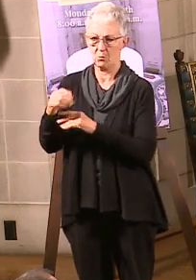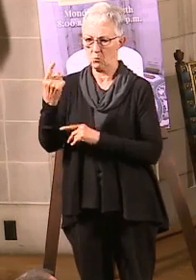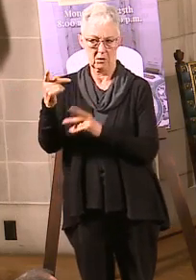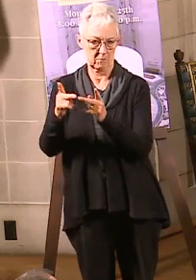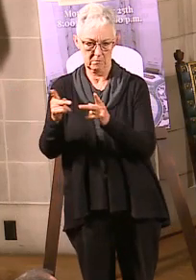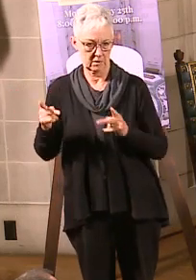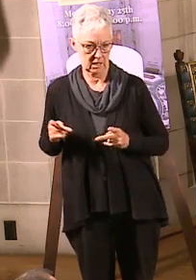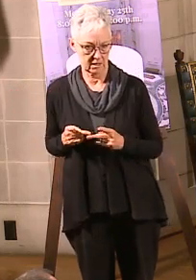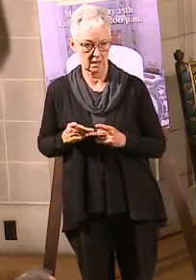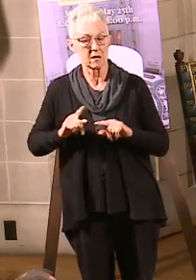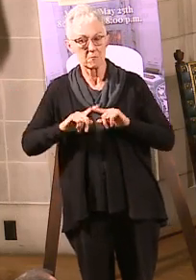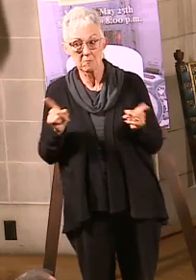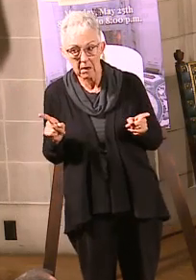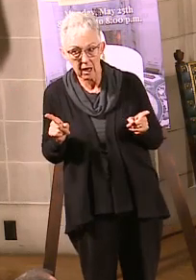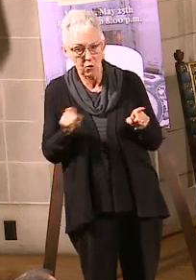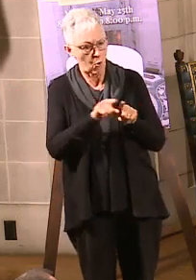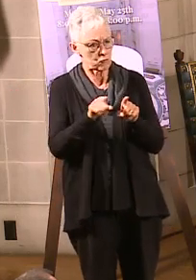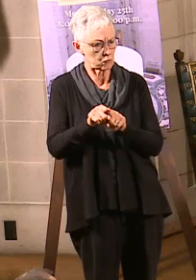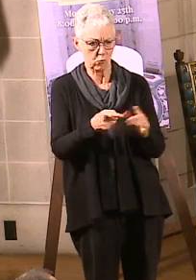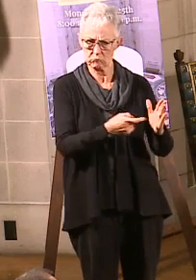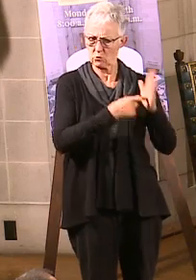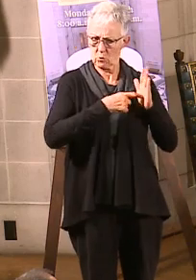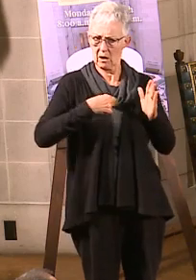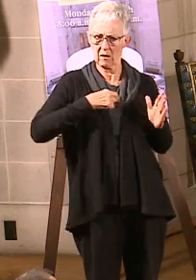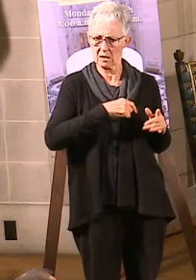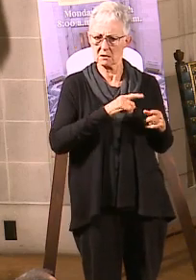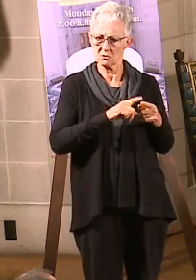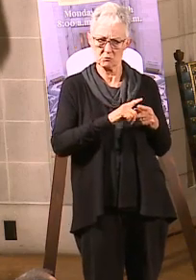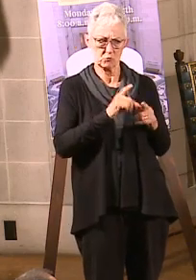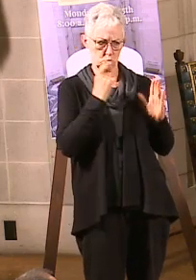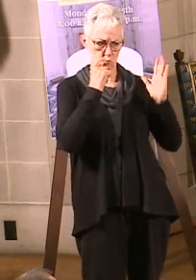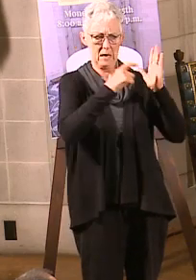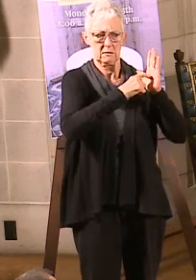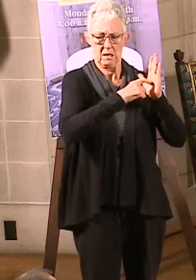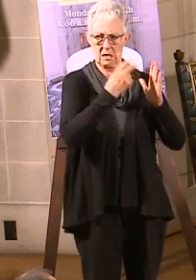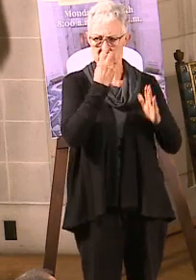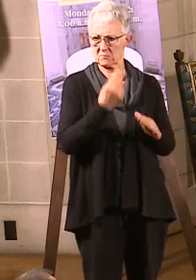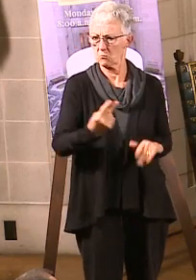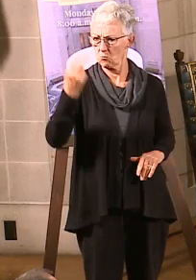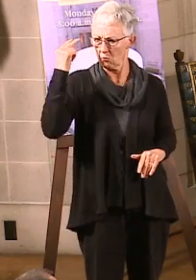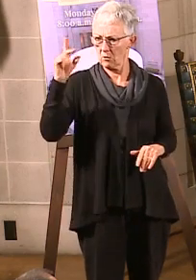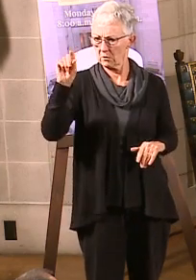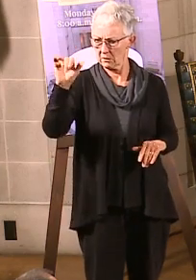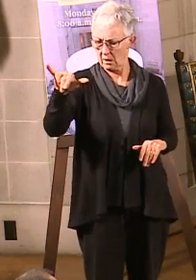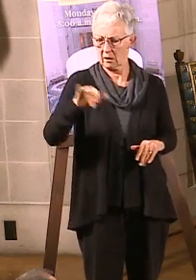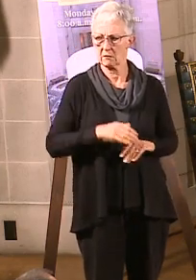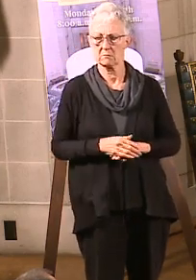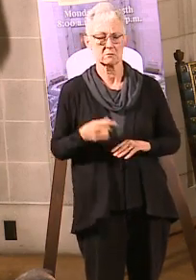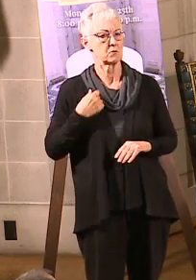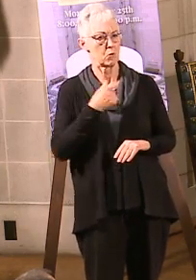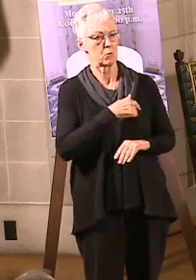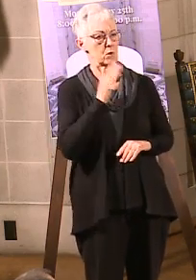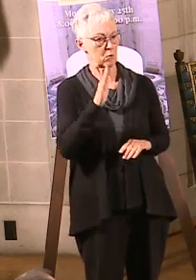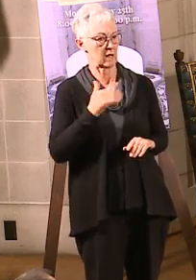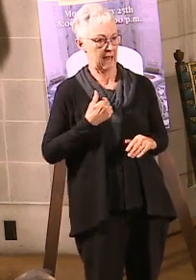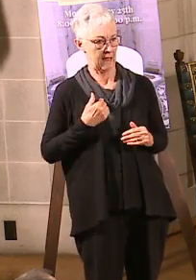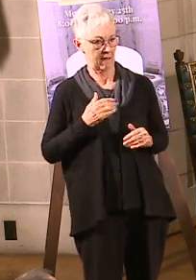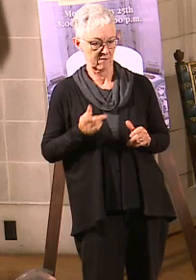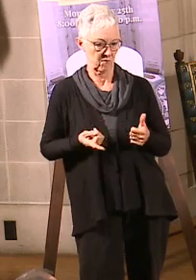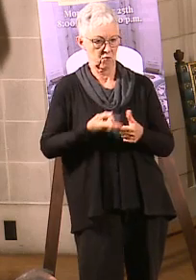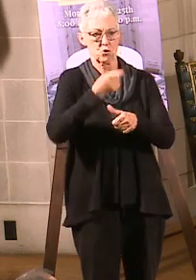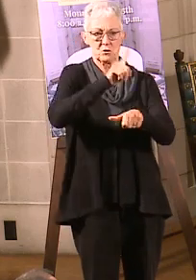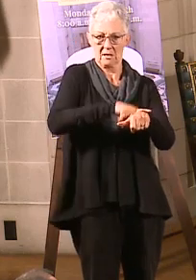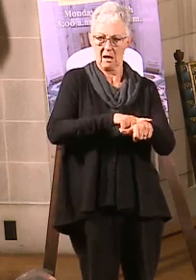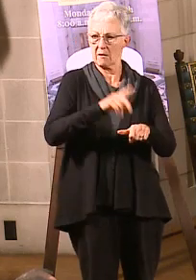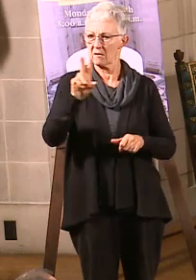don't recognize Memorial Day. So we're starting our first virtual Memorial Day observance at 8 o'clock